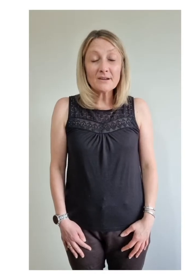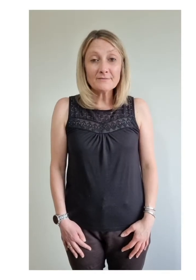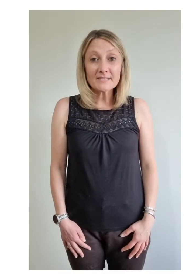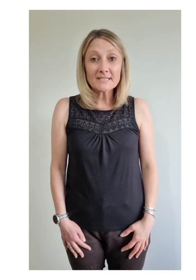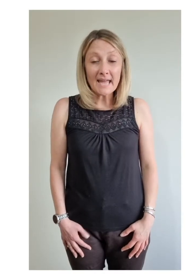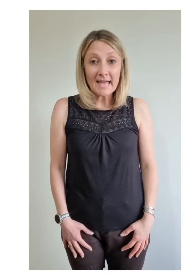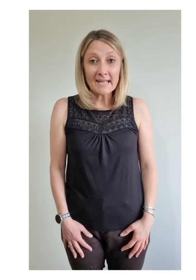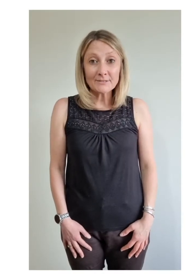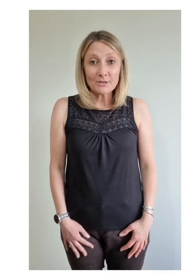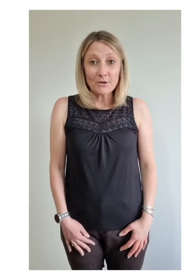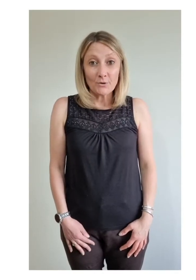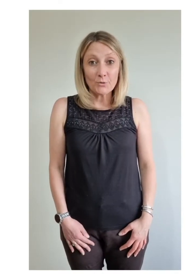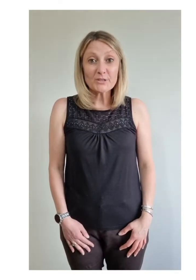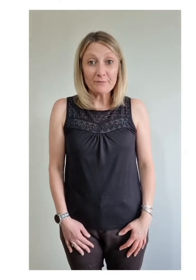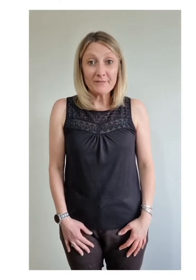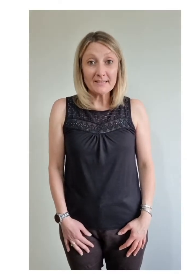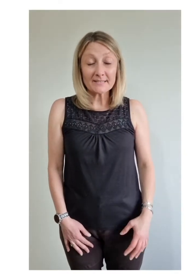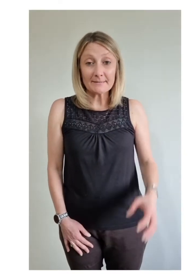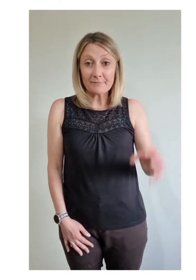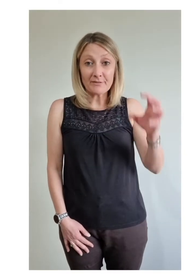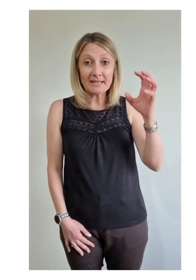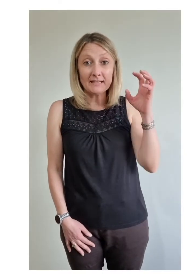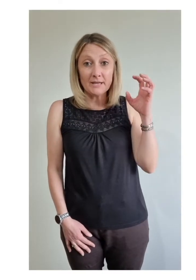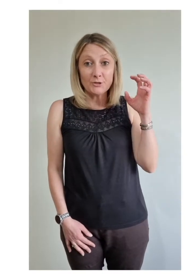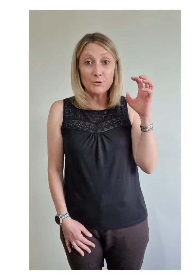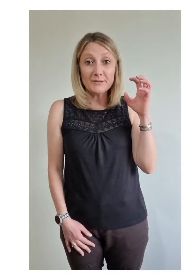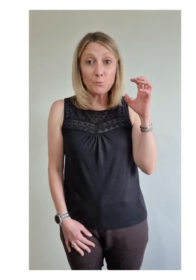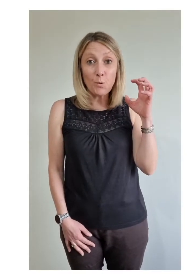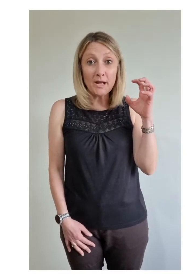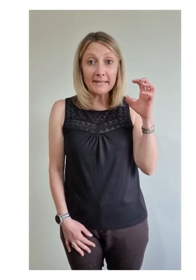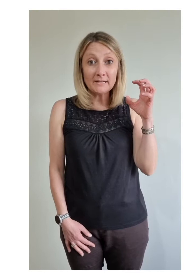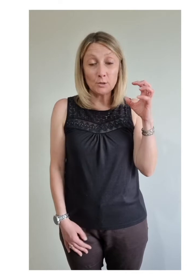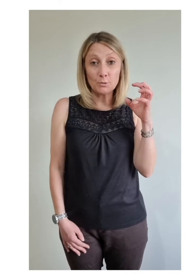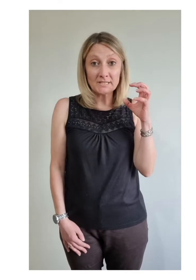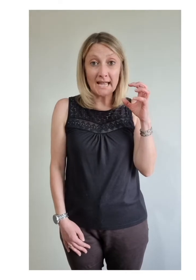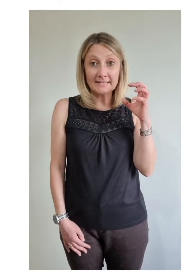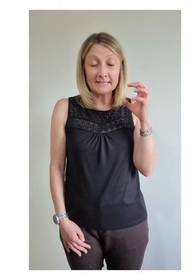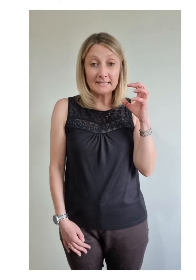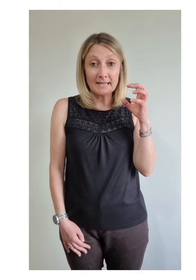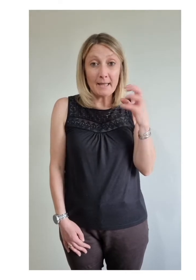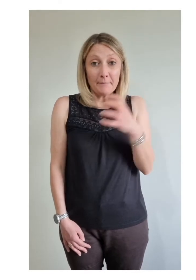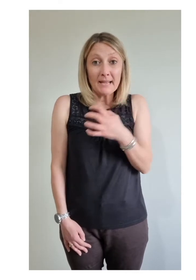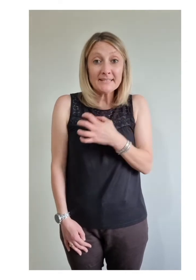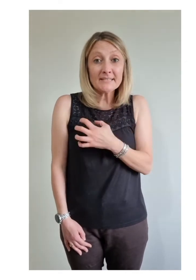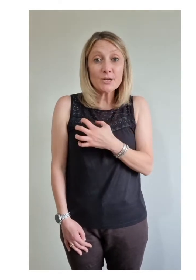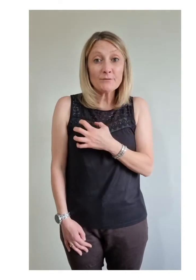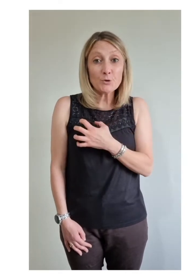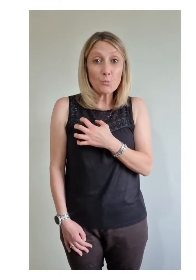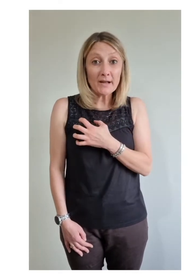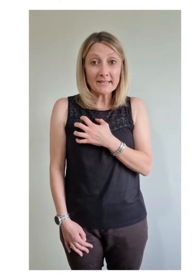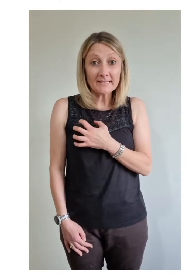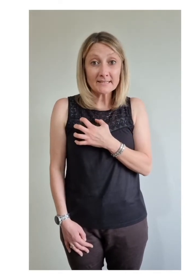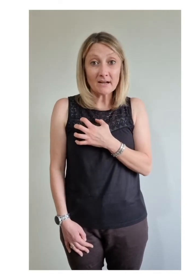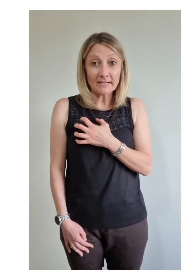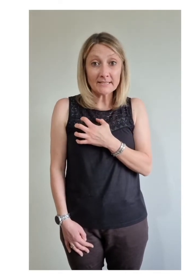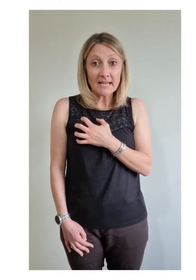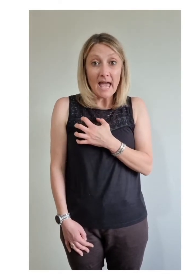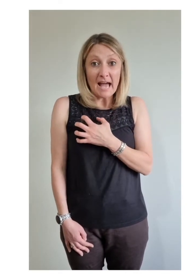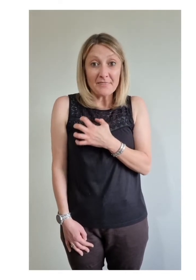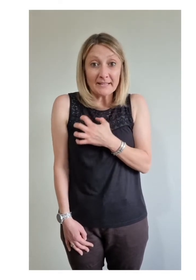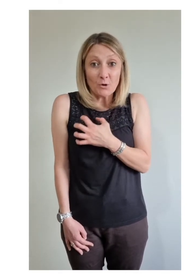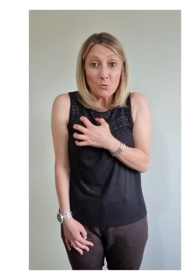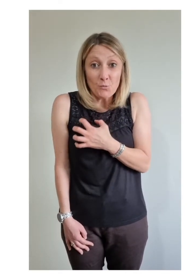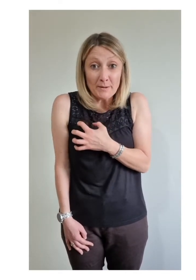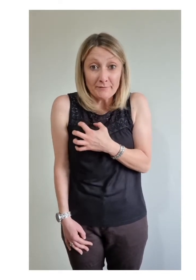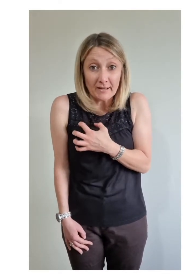The sign for scared or to fear something: you need a working clawed hand. Place it over your working side